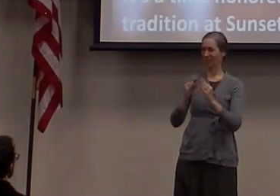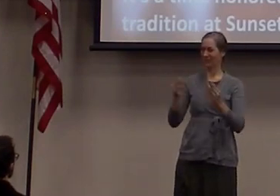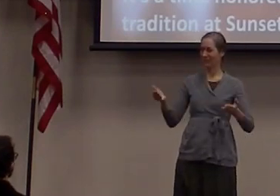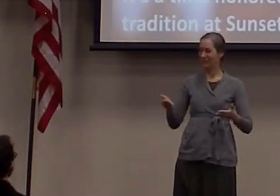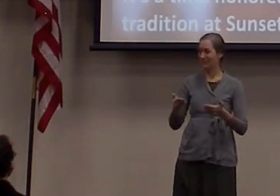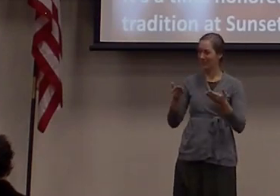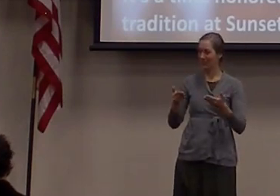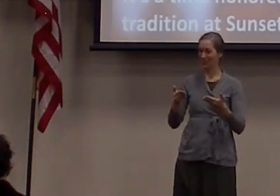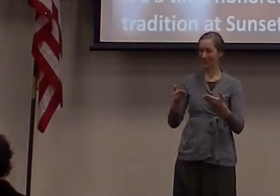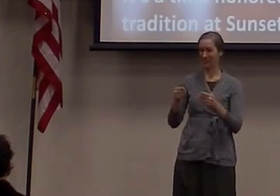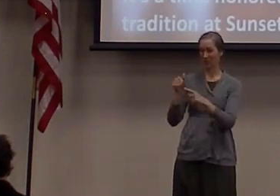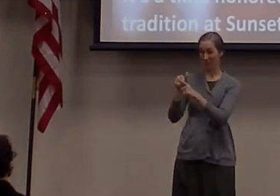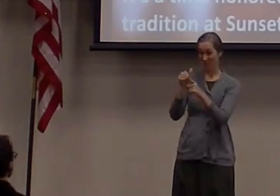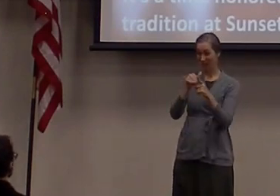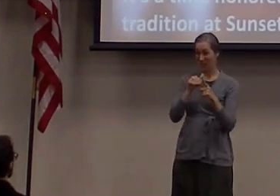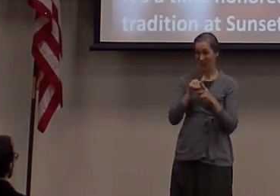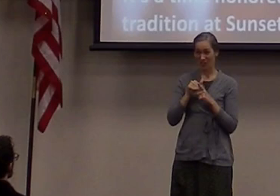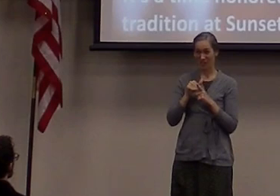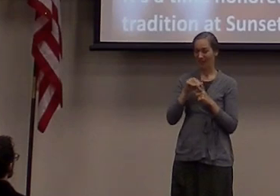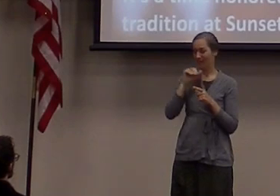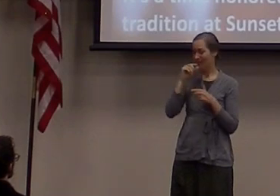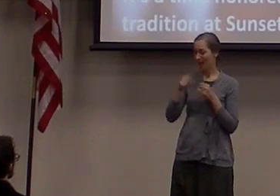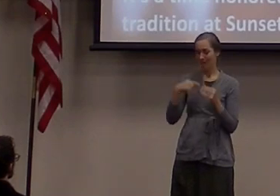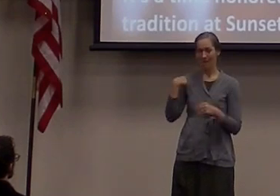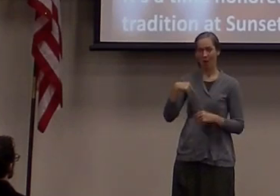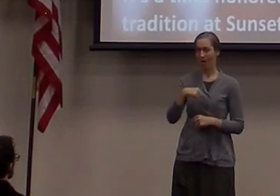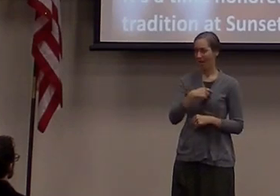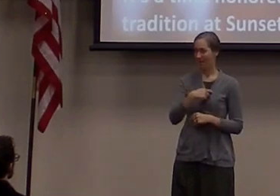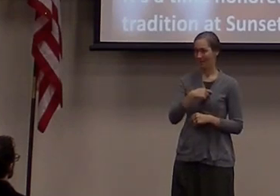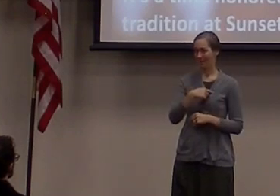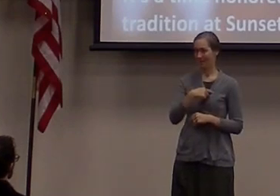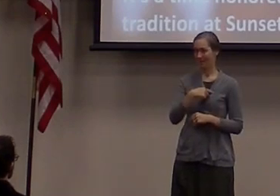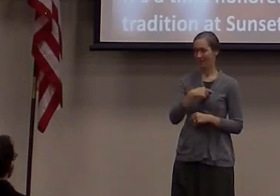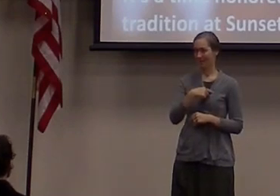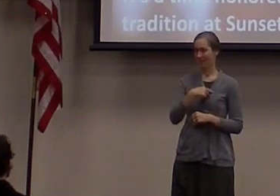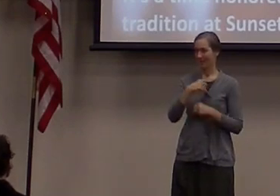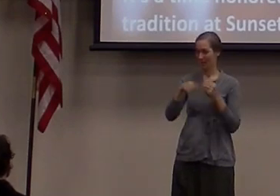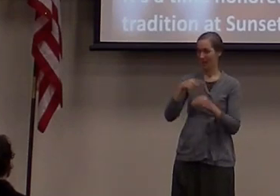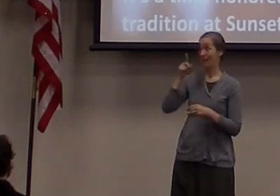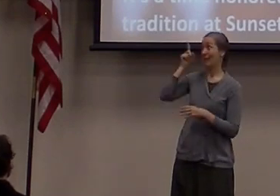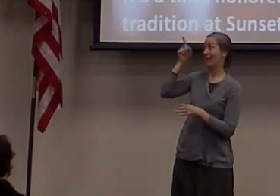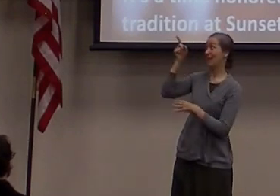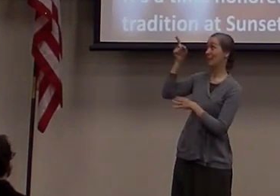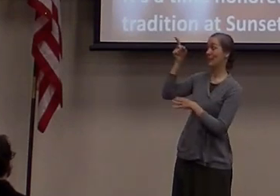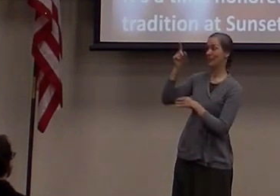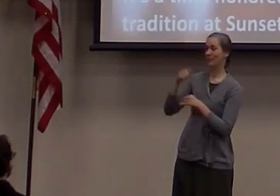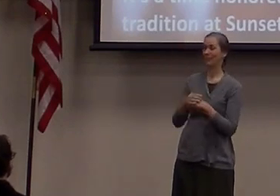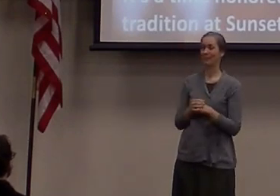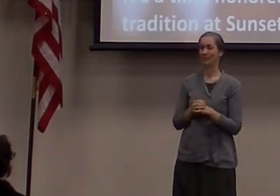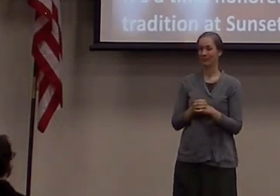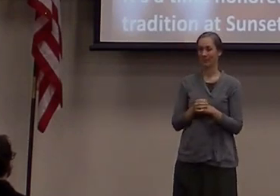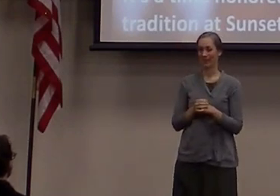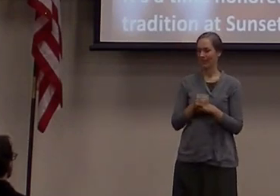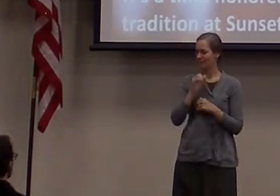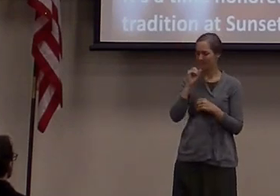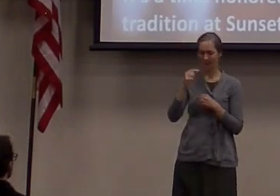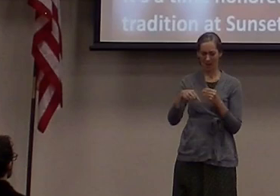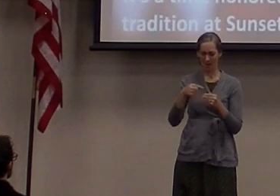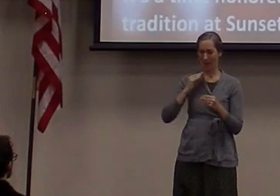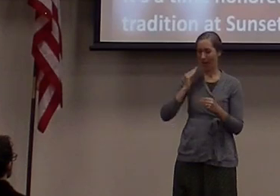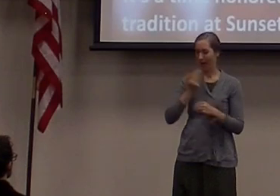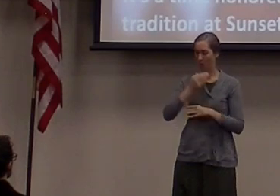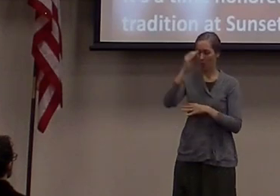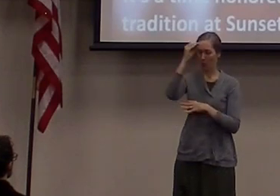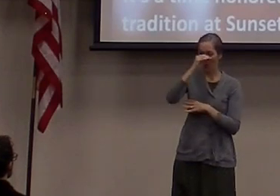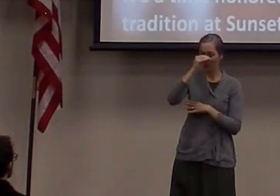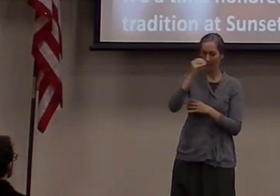it reminds you that this isn't about us. It's about Him. This isn't about our opinions